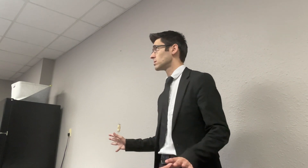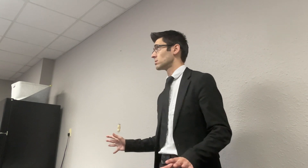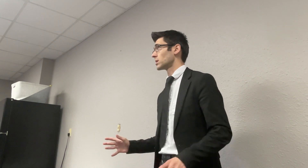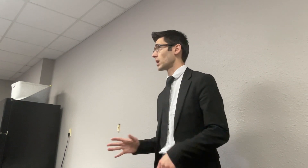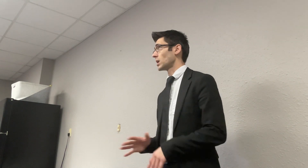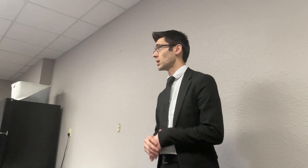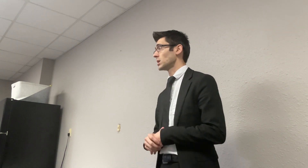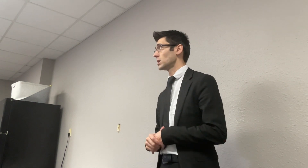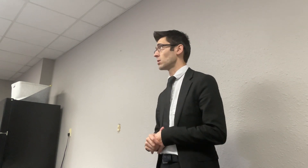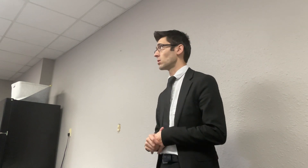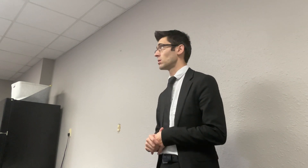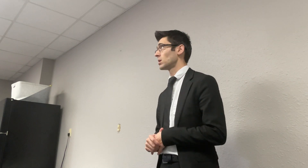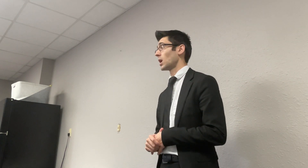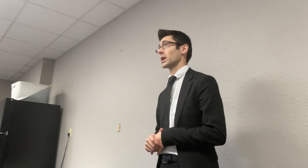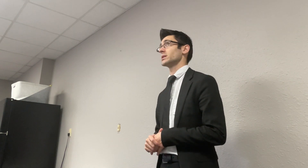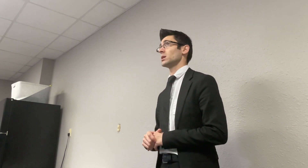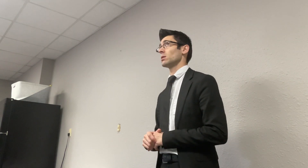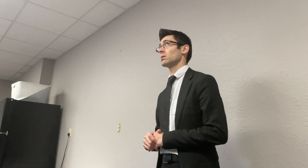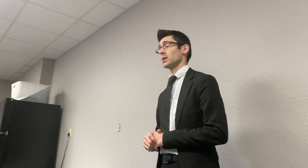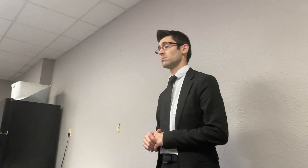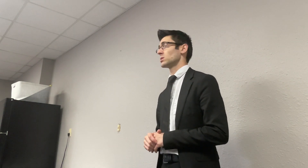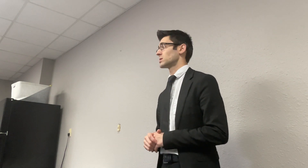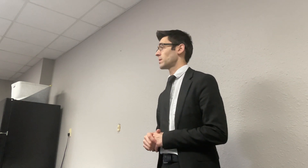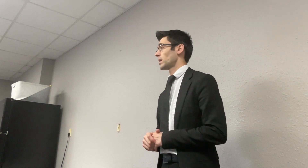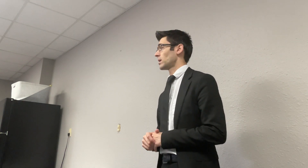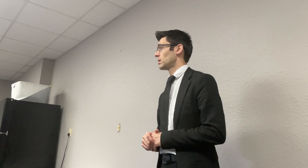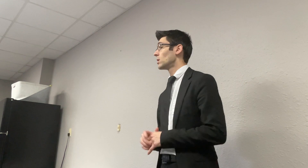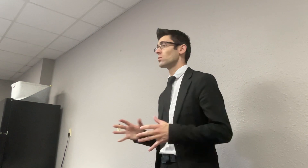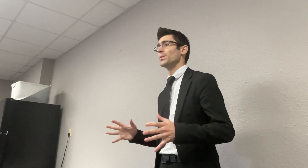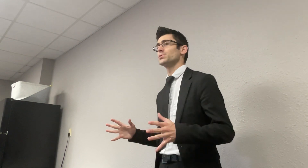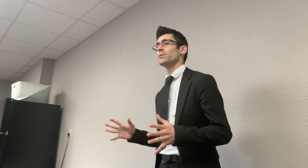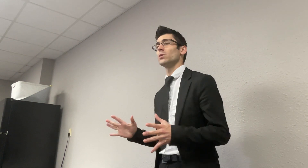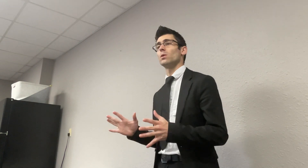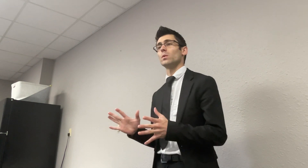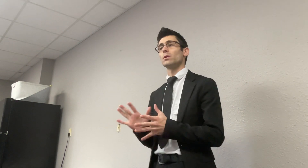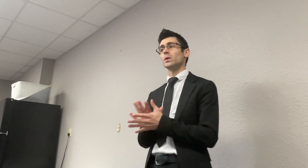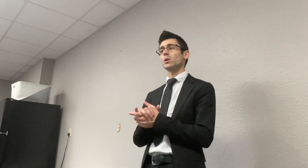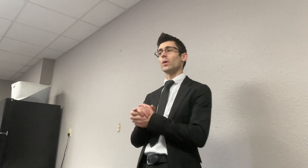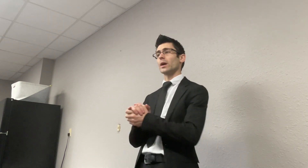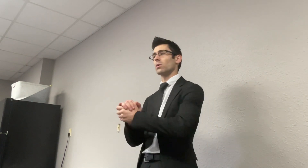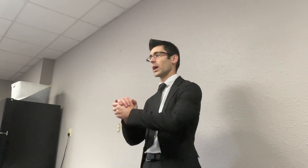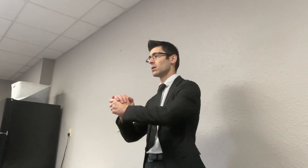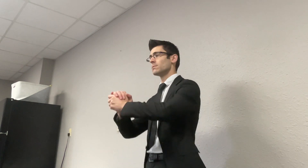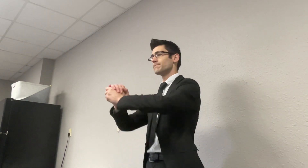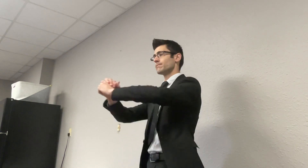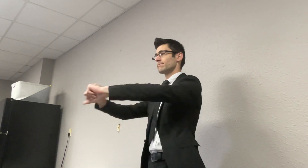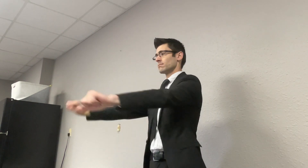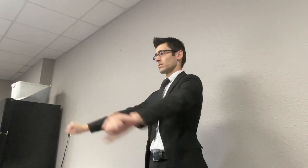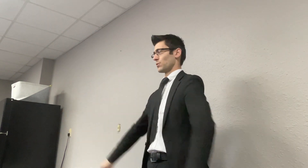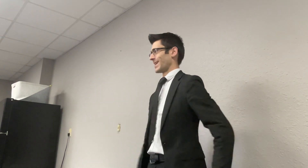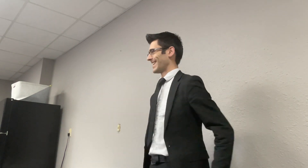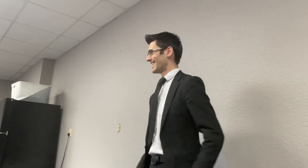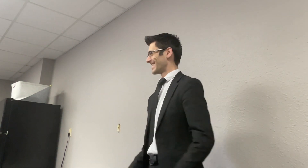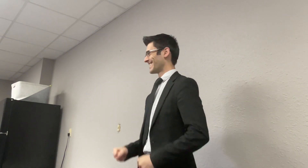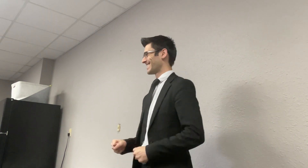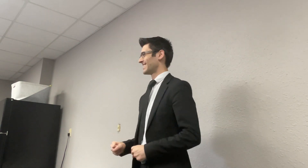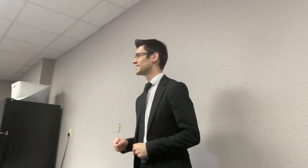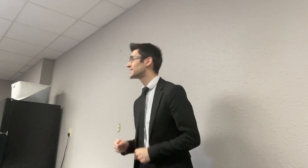Okay. Year. I got to year. Yep, so that's about it. Let's review it really, really quick, okay? You ready?